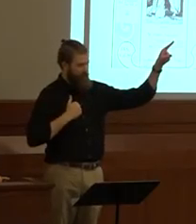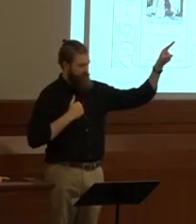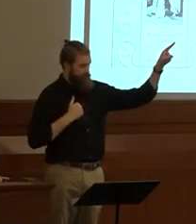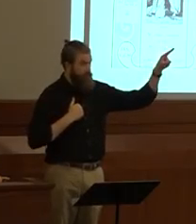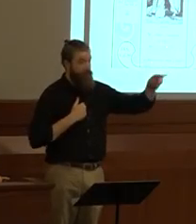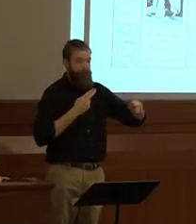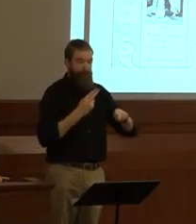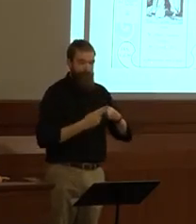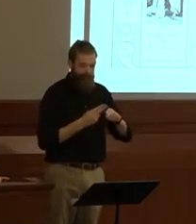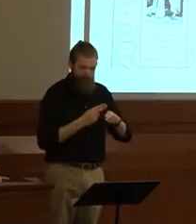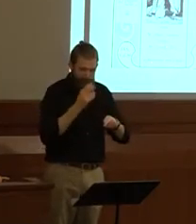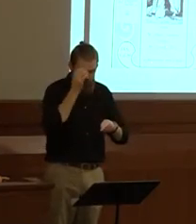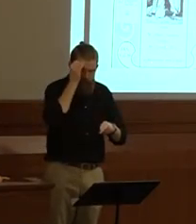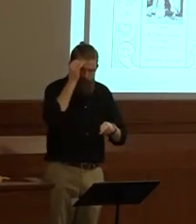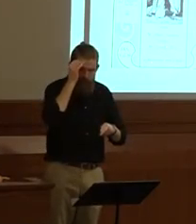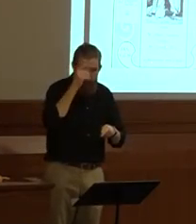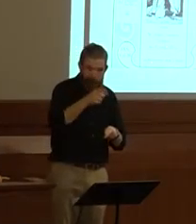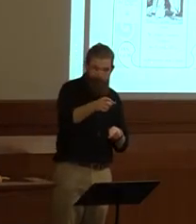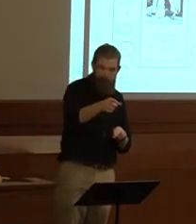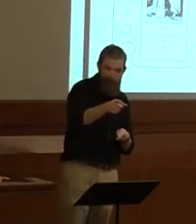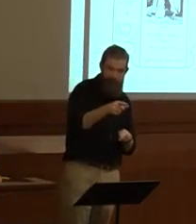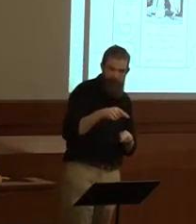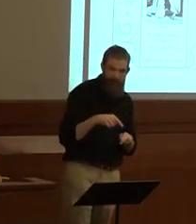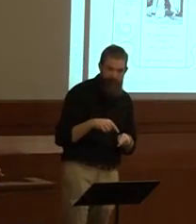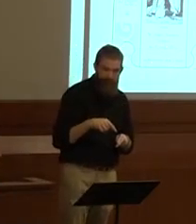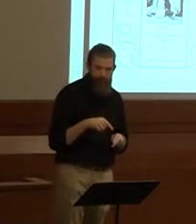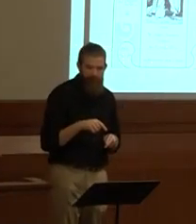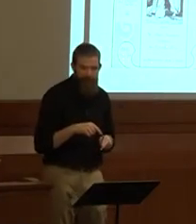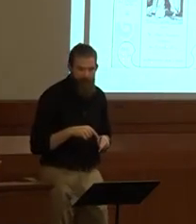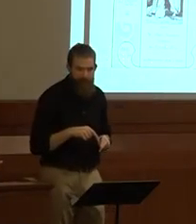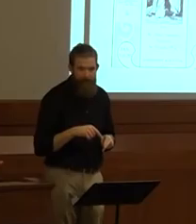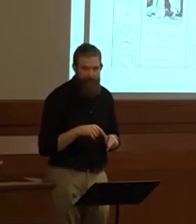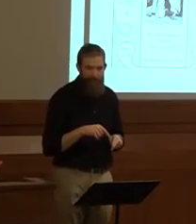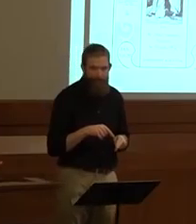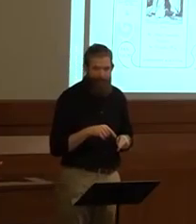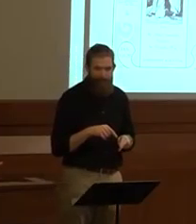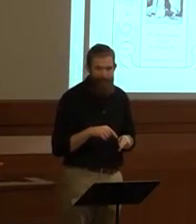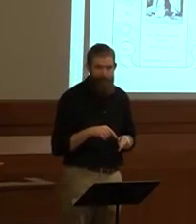His name escapes me at the moment, but he was the first,